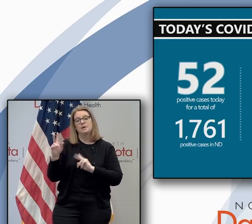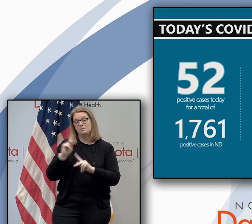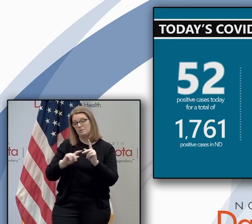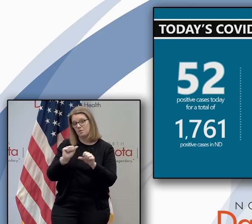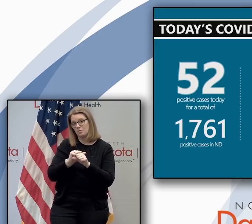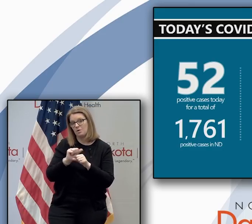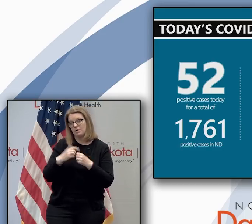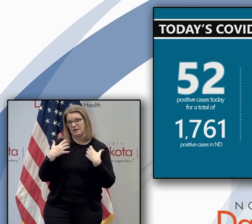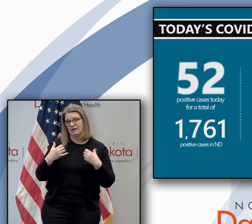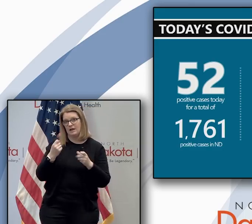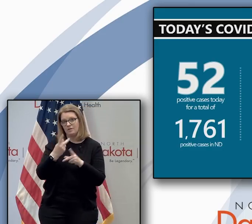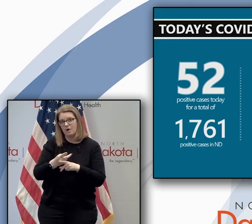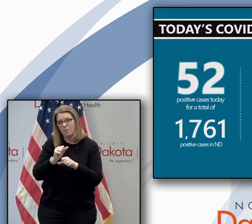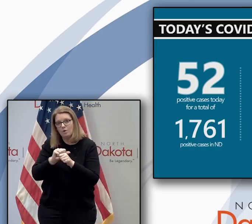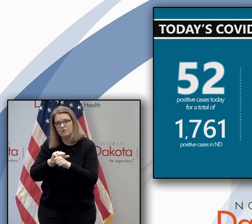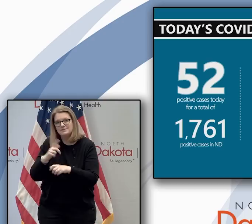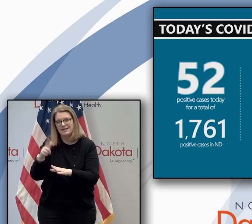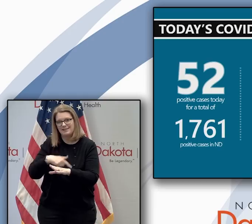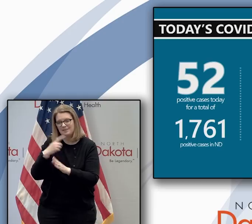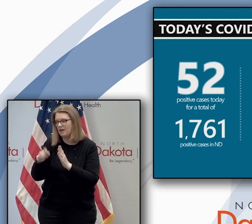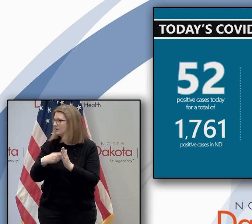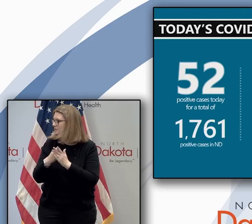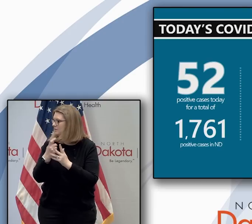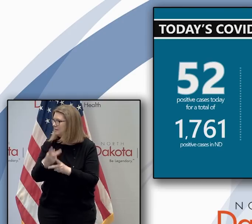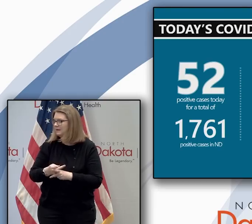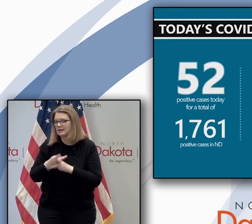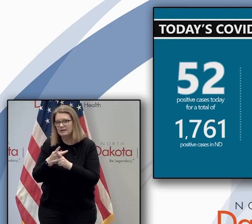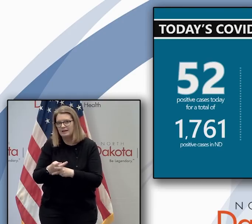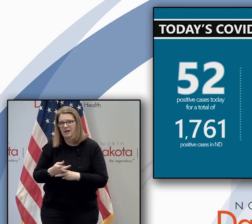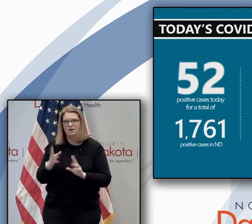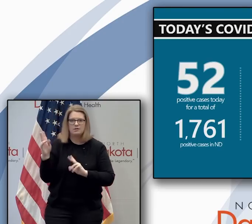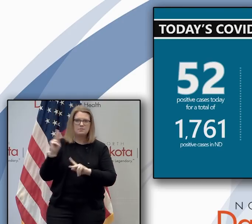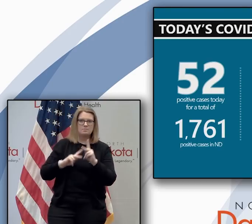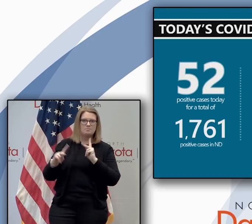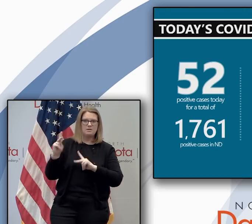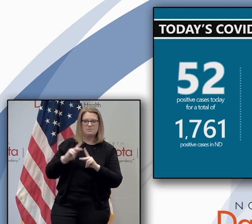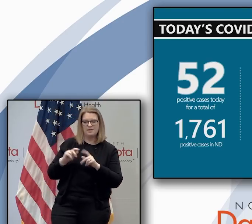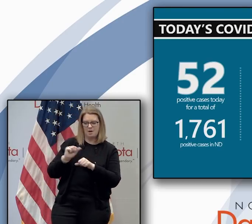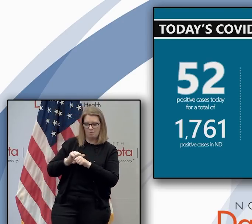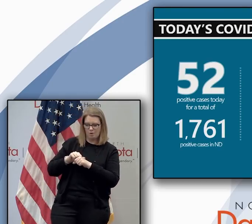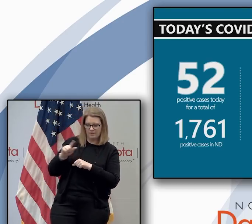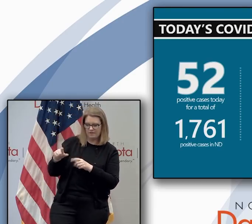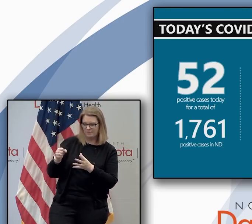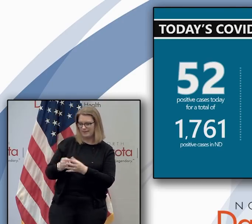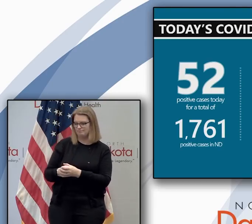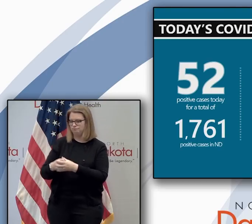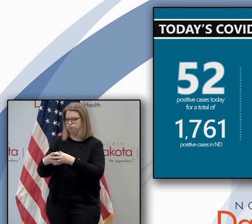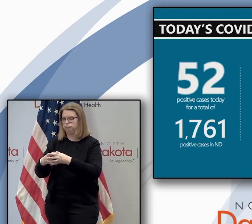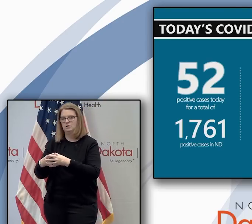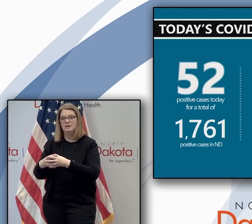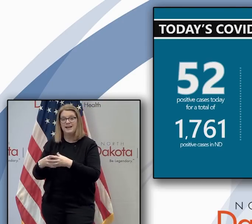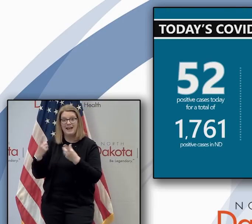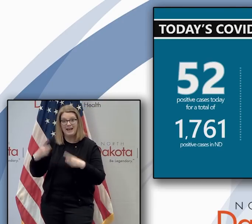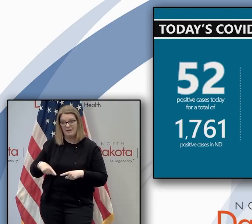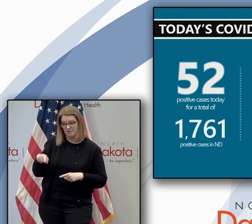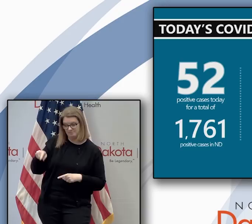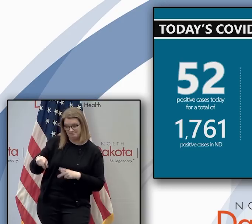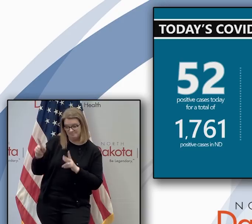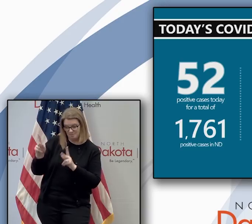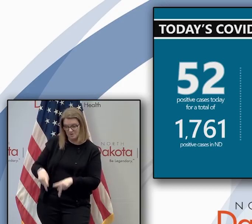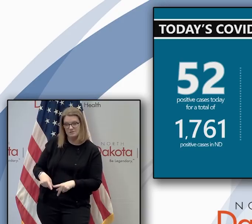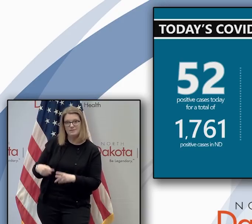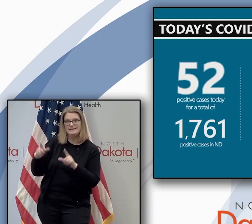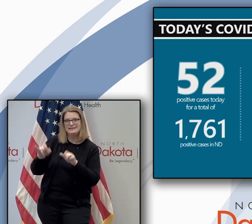healthcare workers in long-term care. We have residents of long-term care where we've had outbreaks who've been tested multiple times. And so when